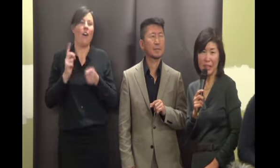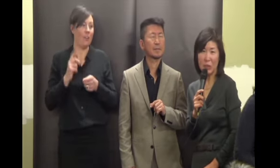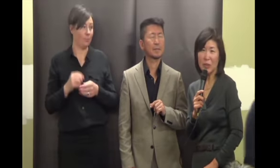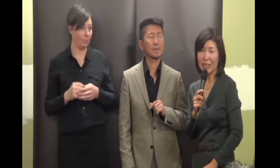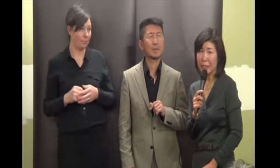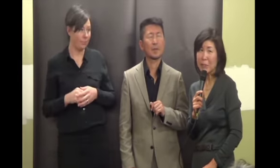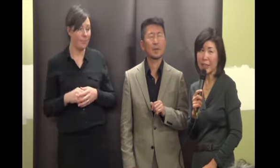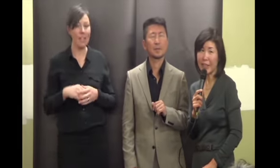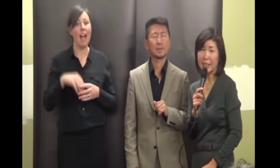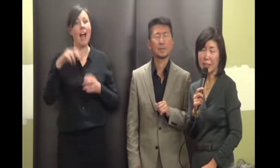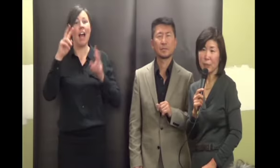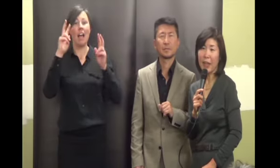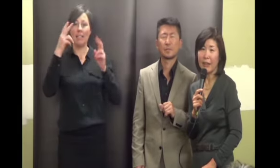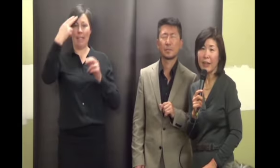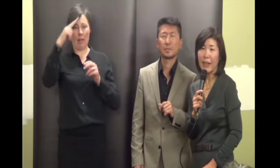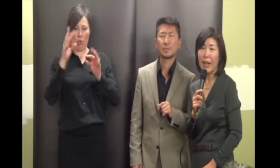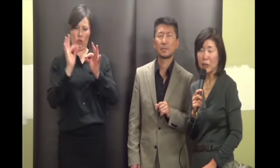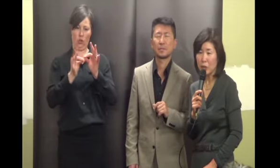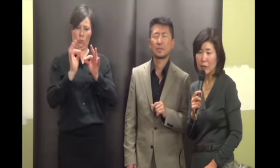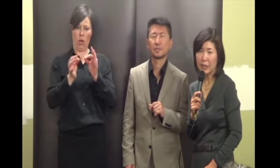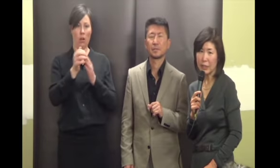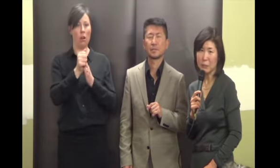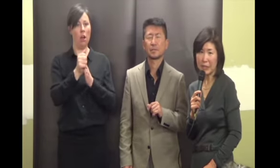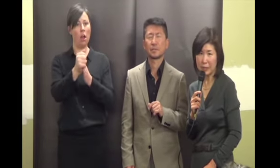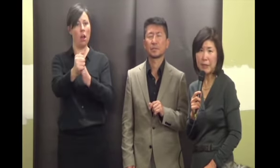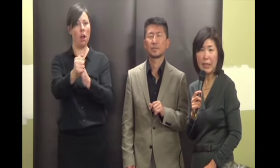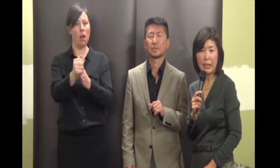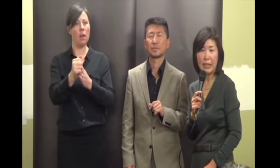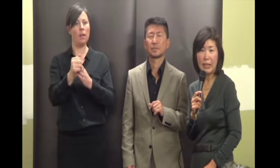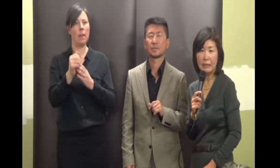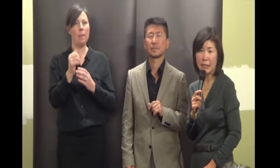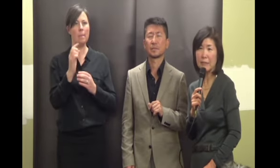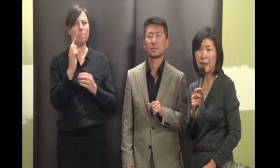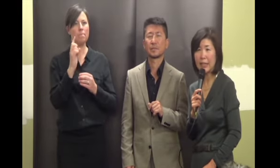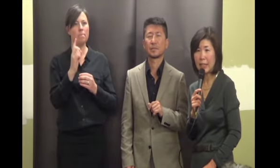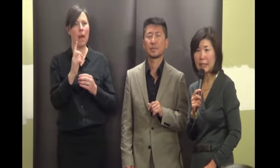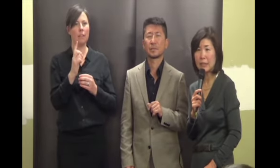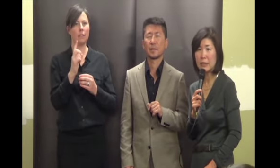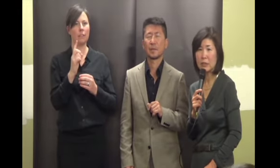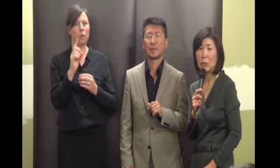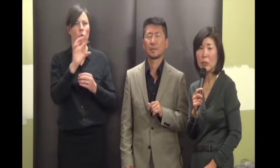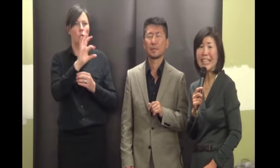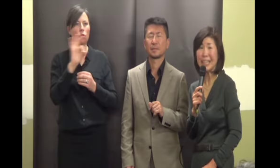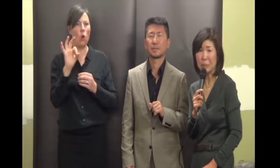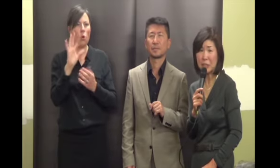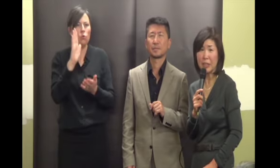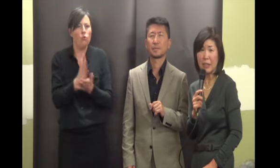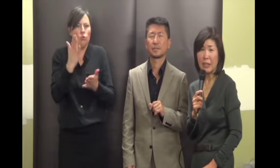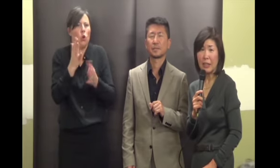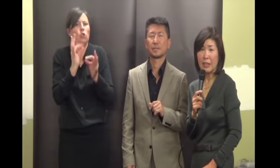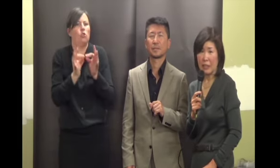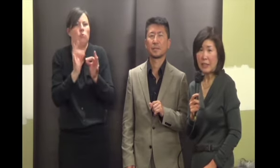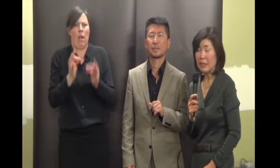Although it is called interpreter guides in Japan, I don't think it's specifically as defined as so-called